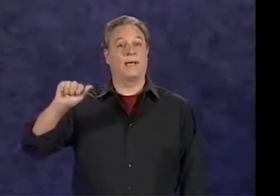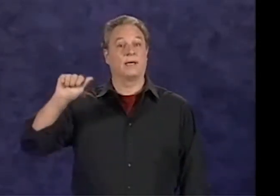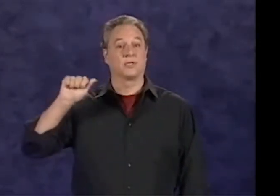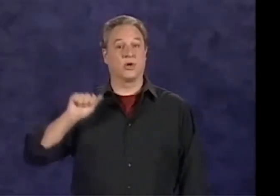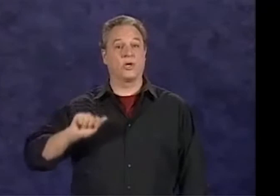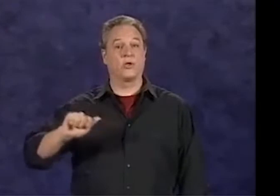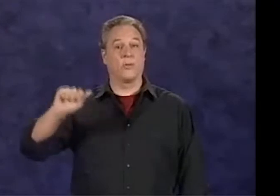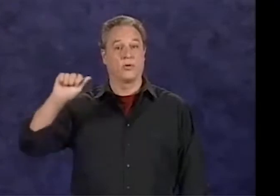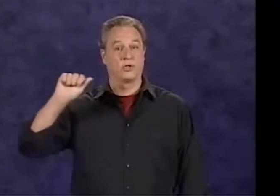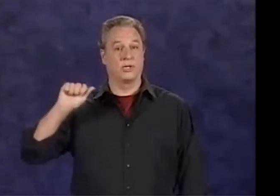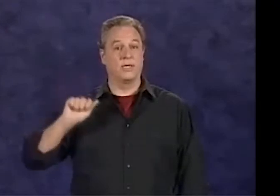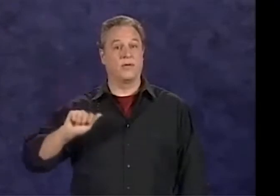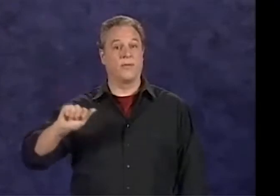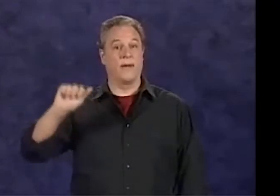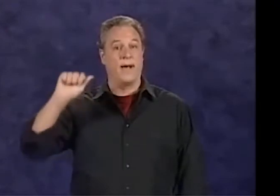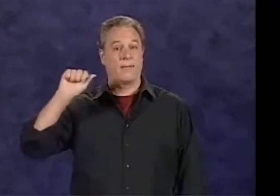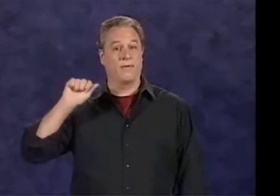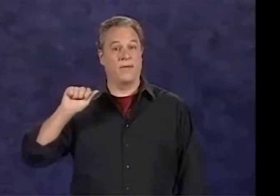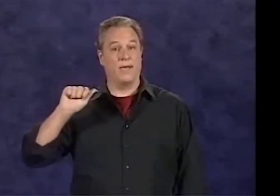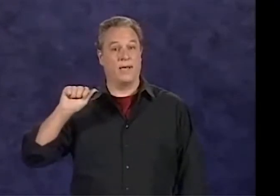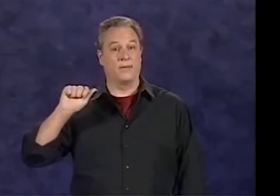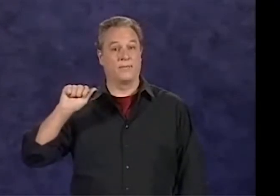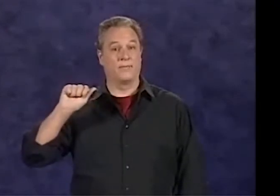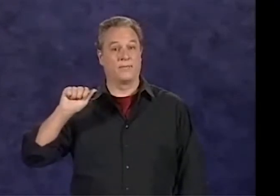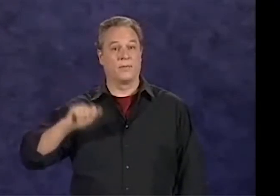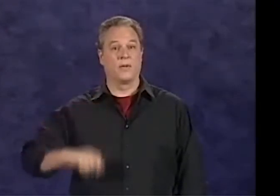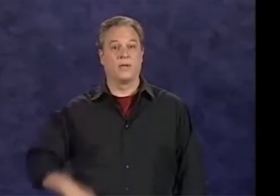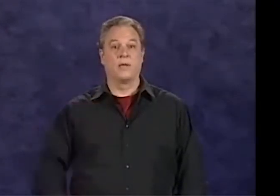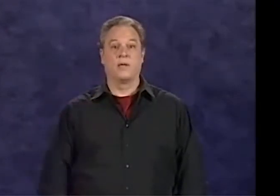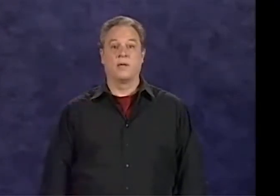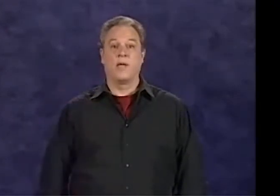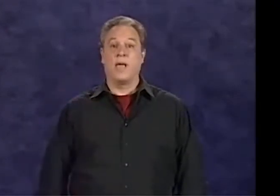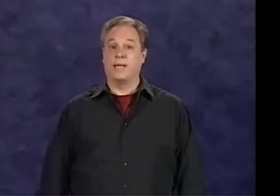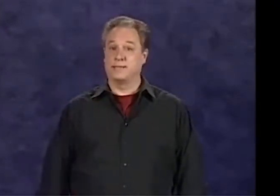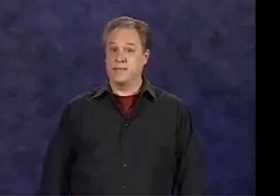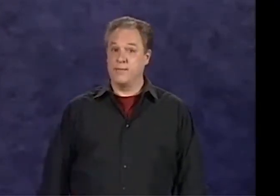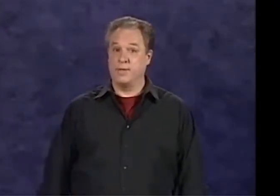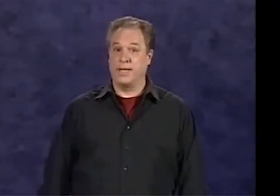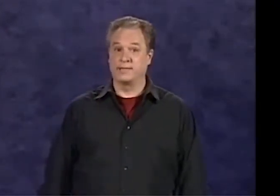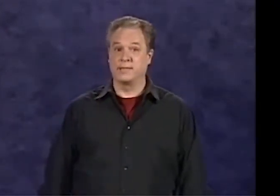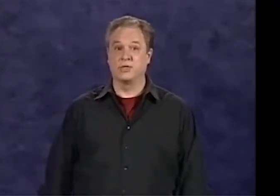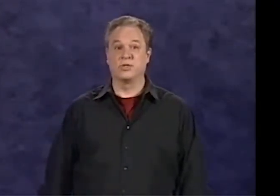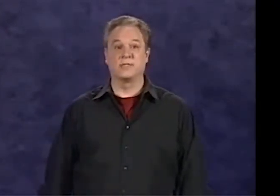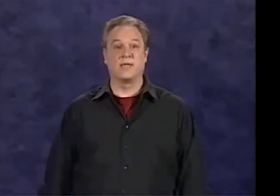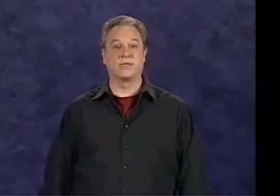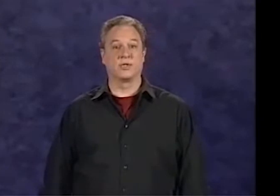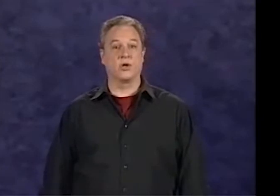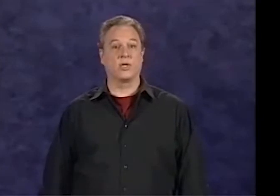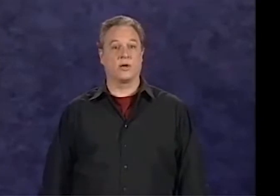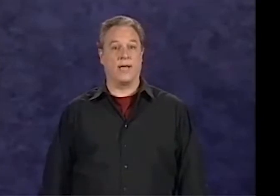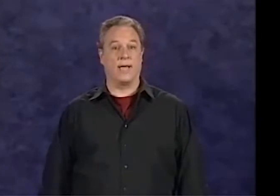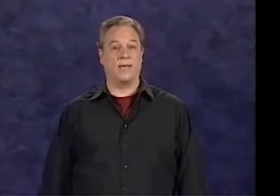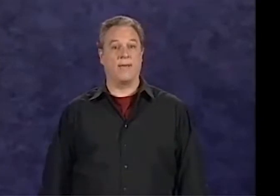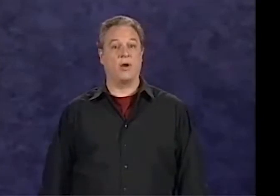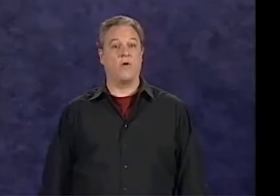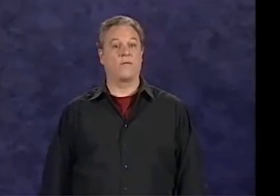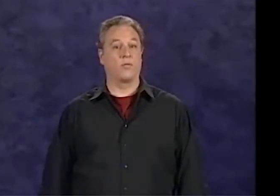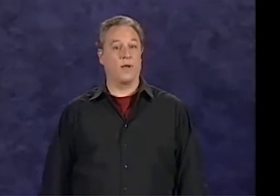of the head. In some places, you'll see the circular A made over the right side of the chest. Aunt.